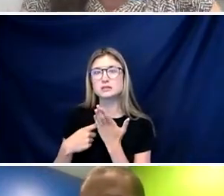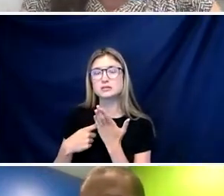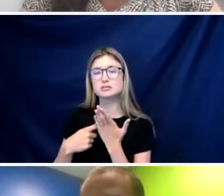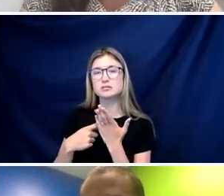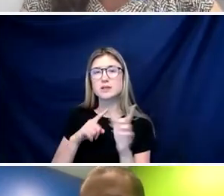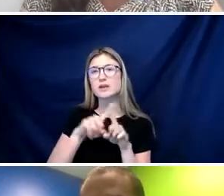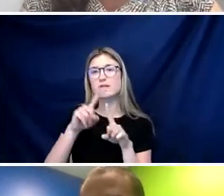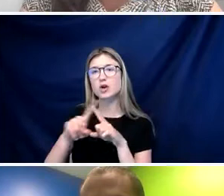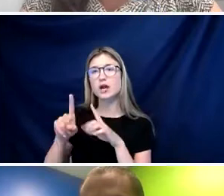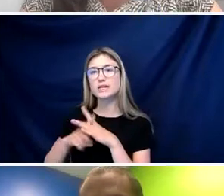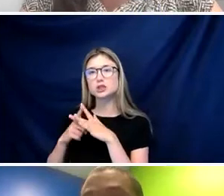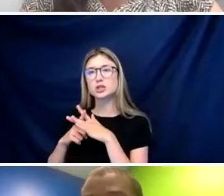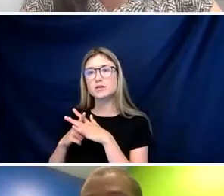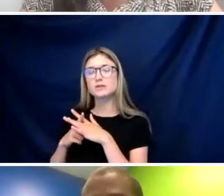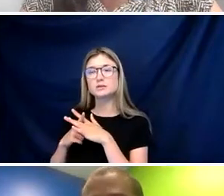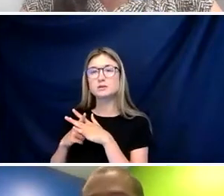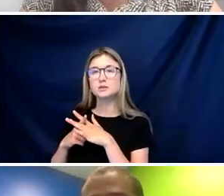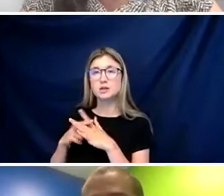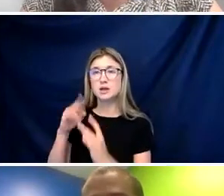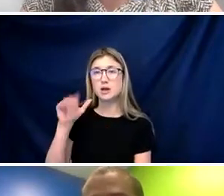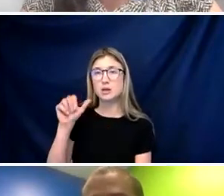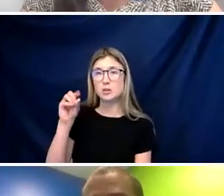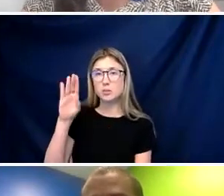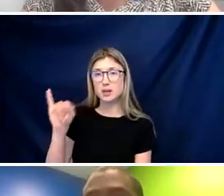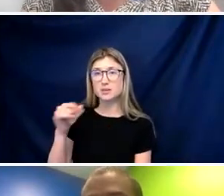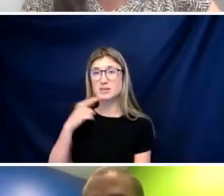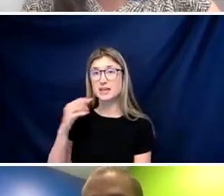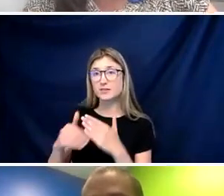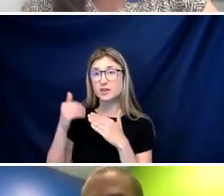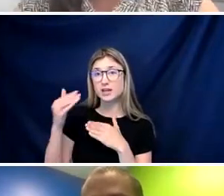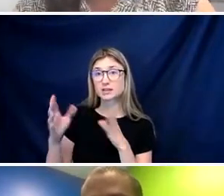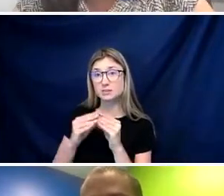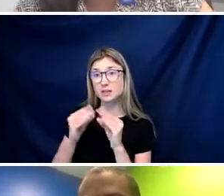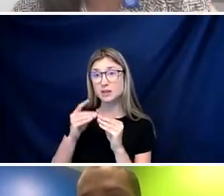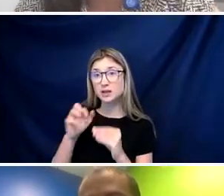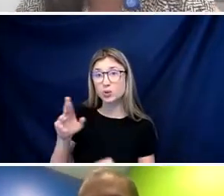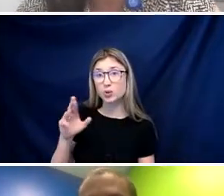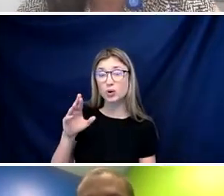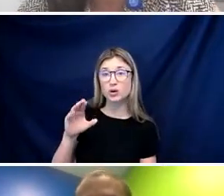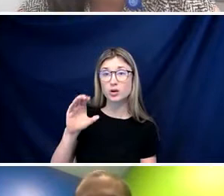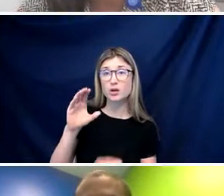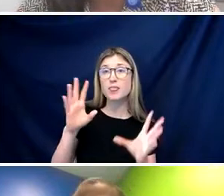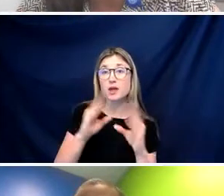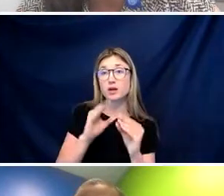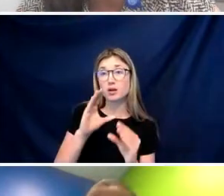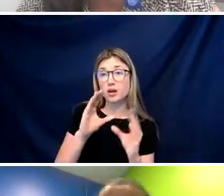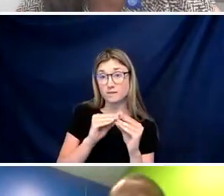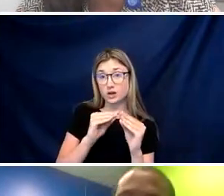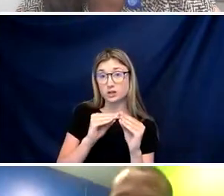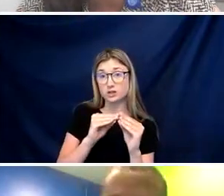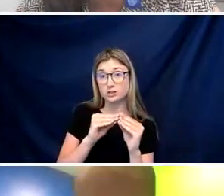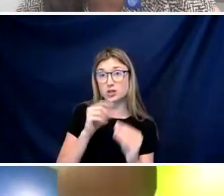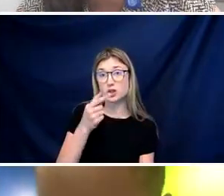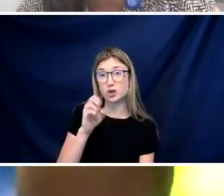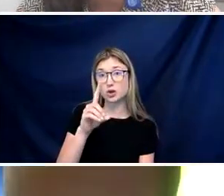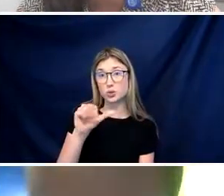So is this for the next meeting or this for the conference? For the conference, okay. Very good. And